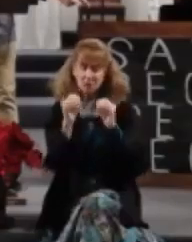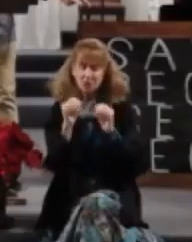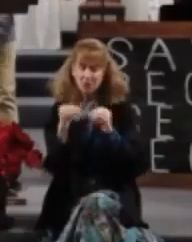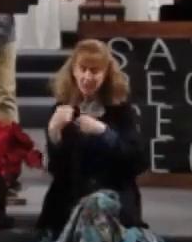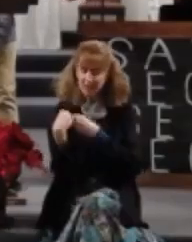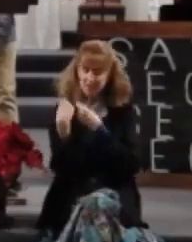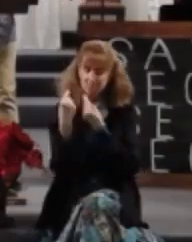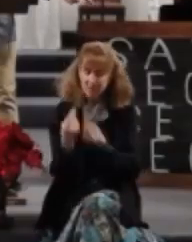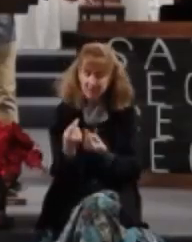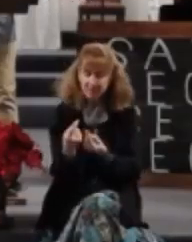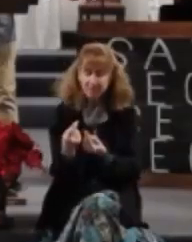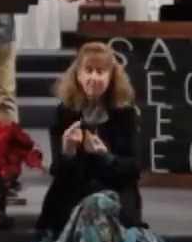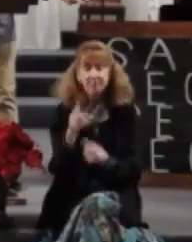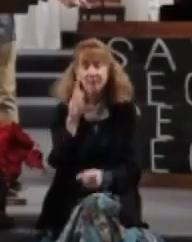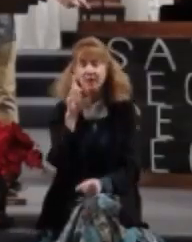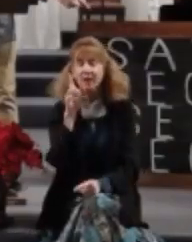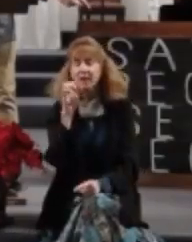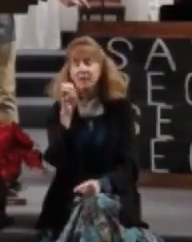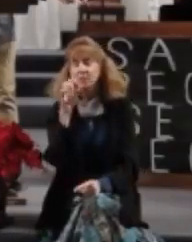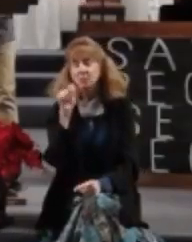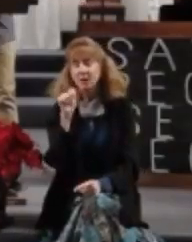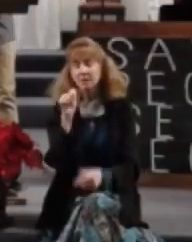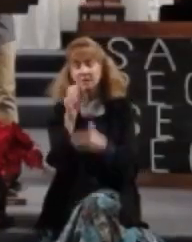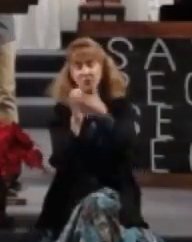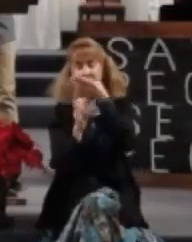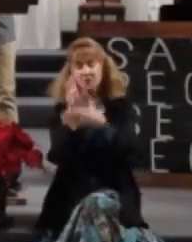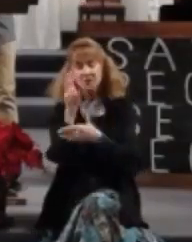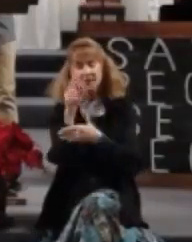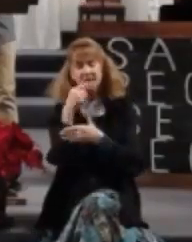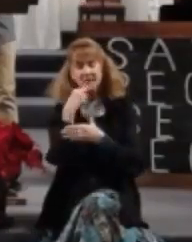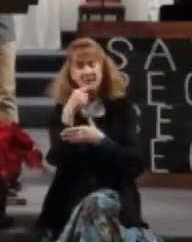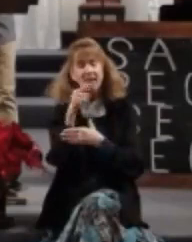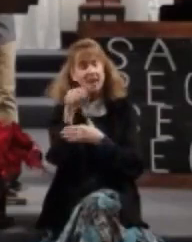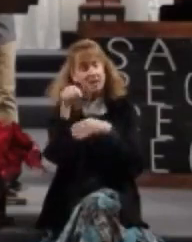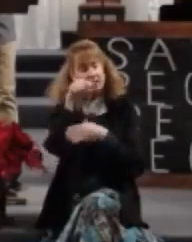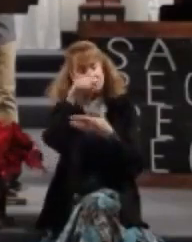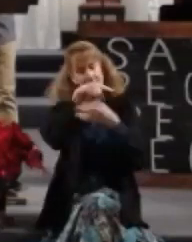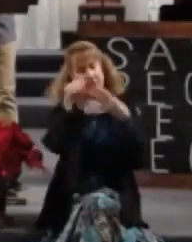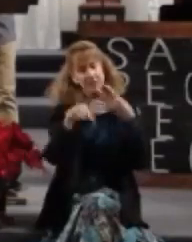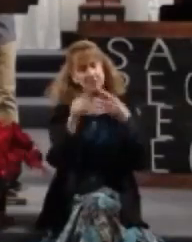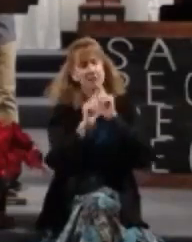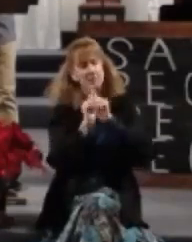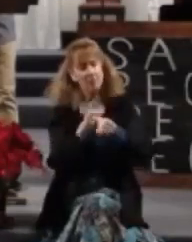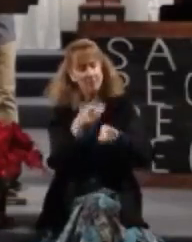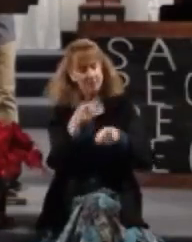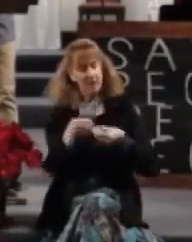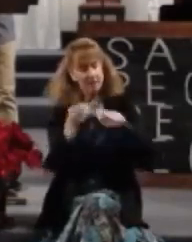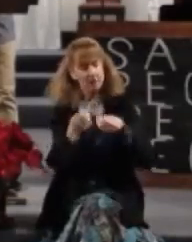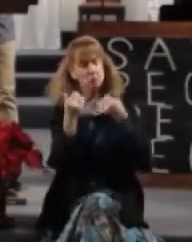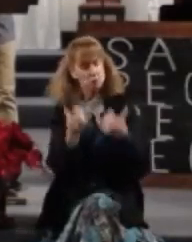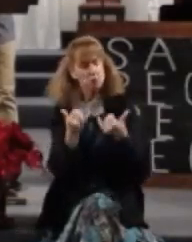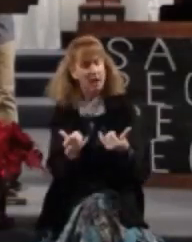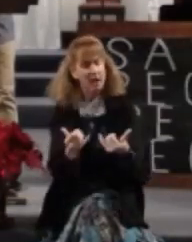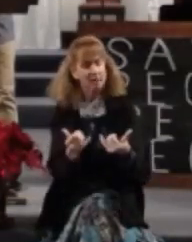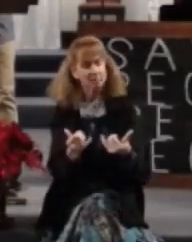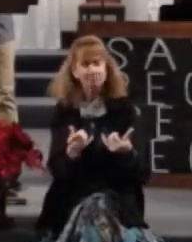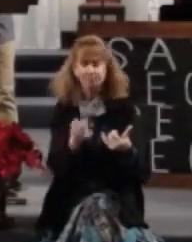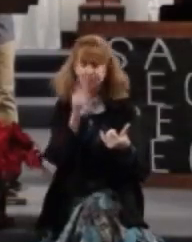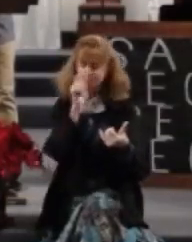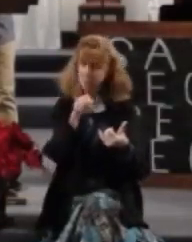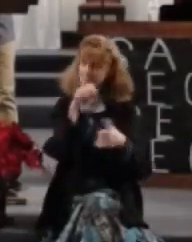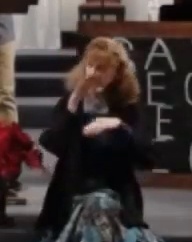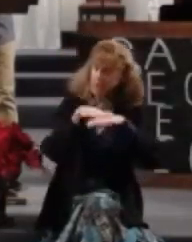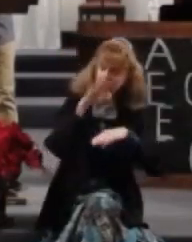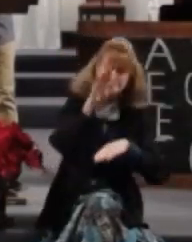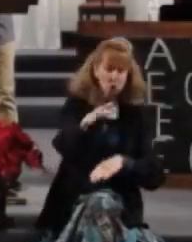been. Deuteronomy 6, verse 6 and 7 again says, these commandments that I give you today are to be on